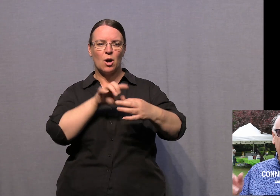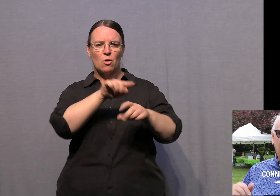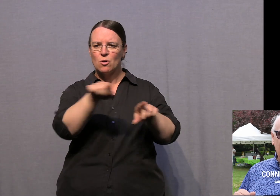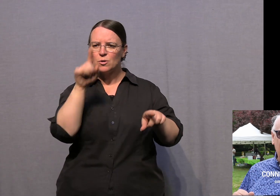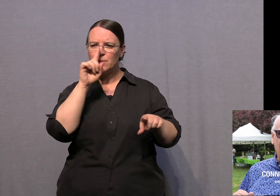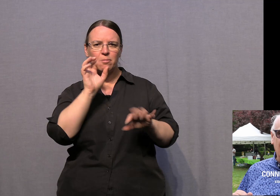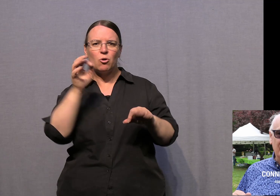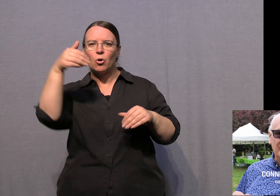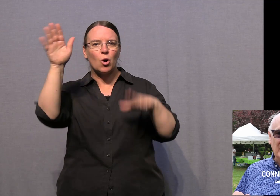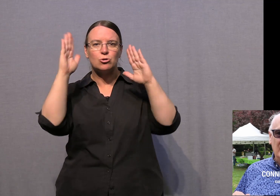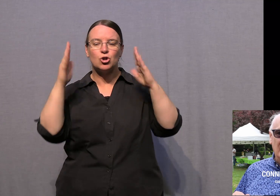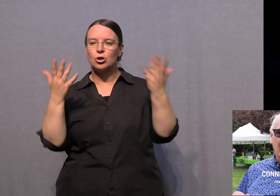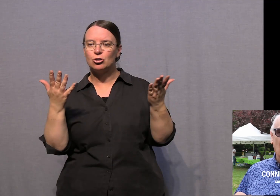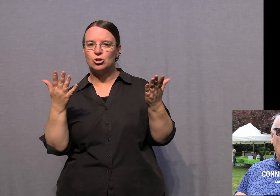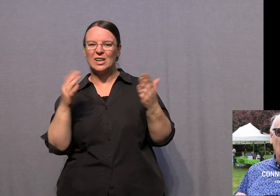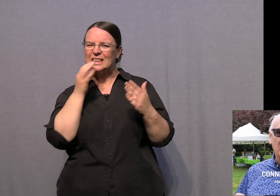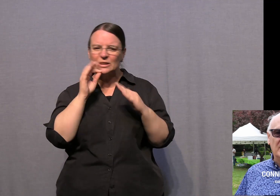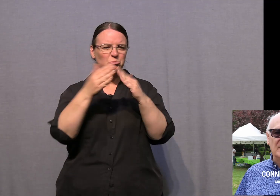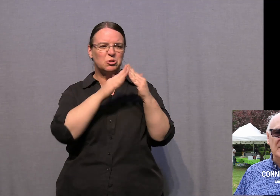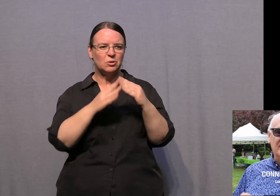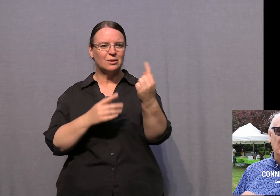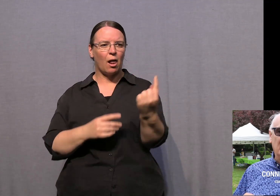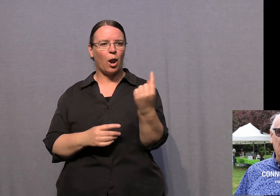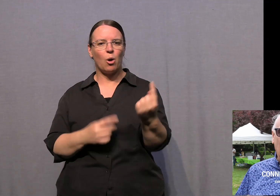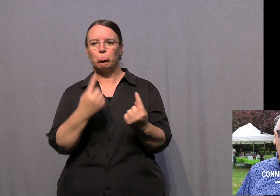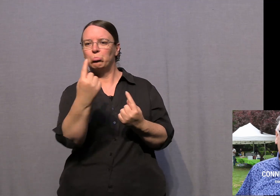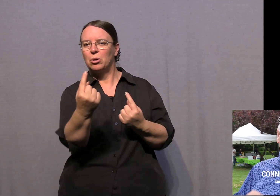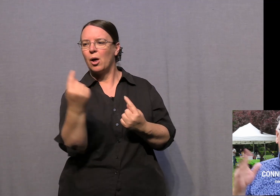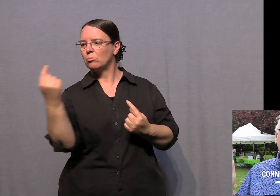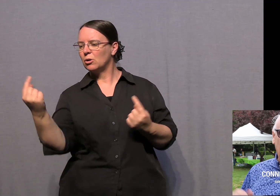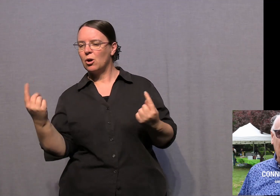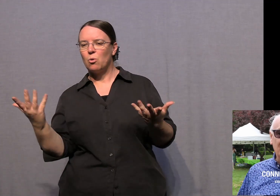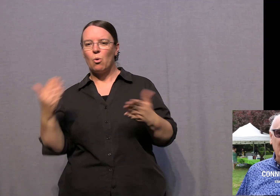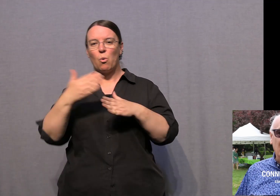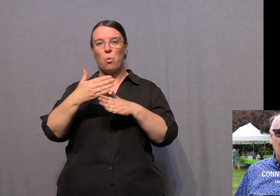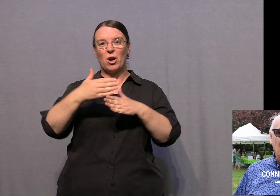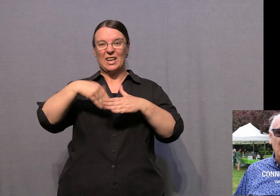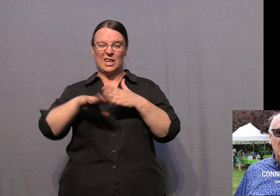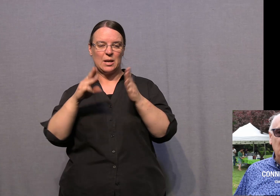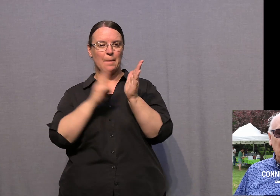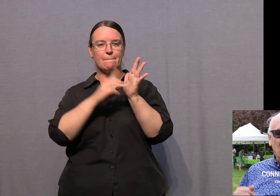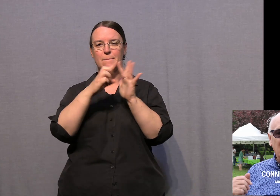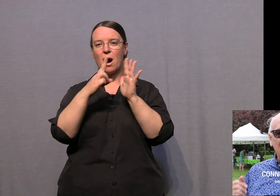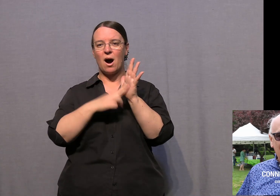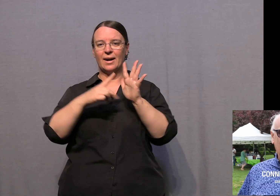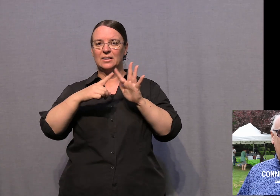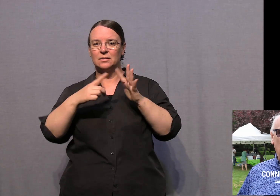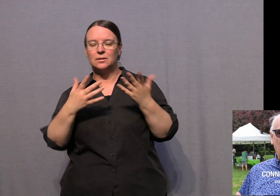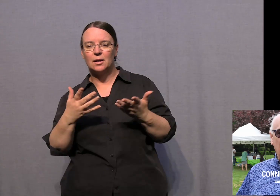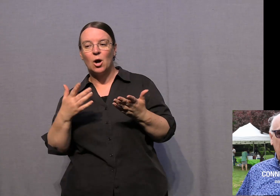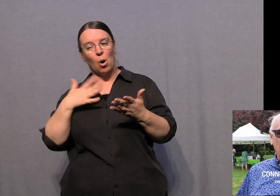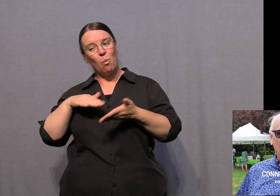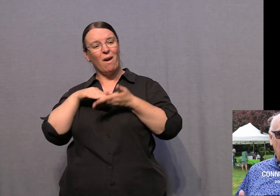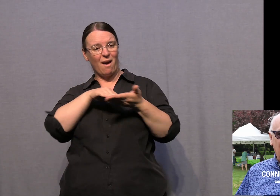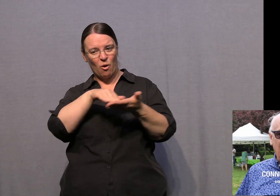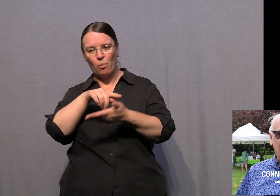are in isolated towns or even in mines and things like that. We want to connect them with